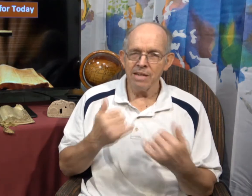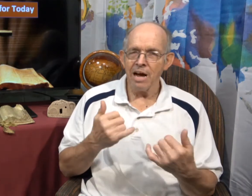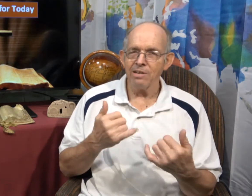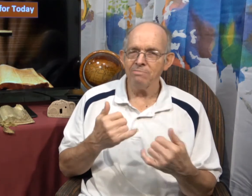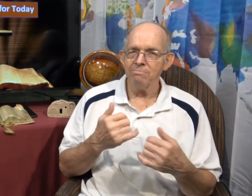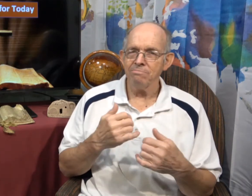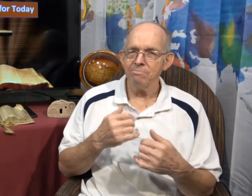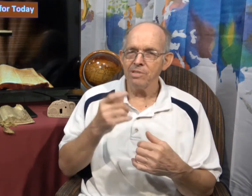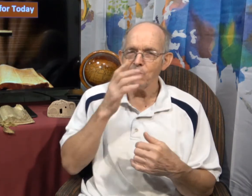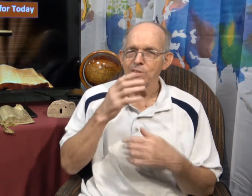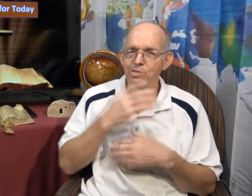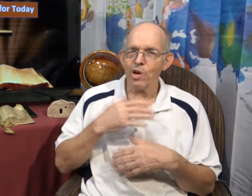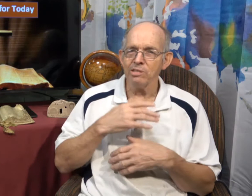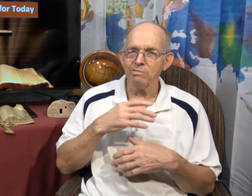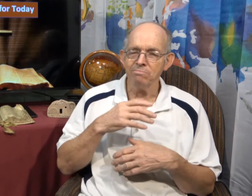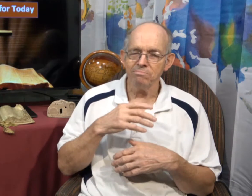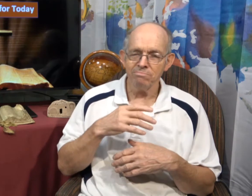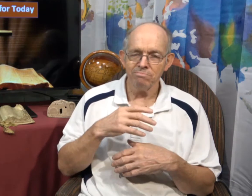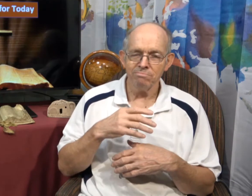Now, you will join